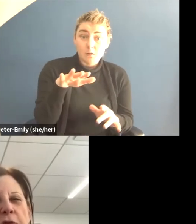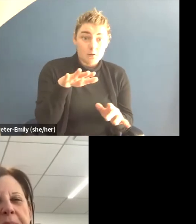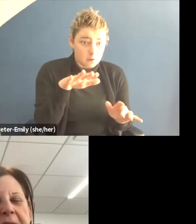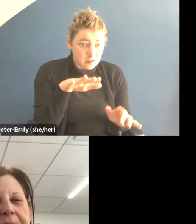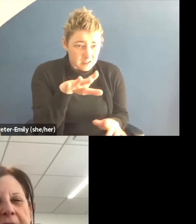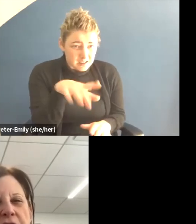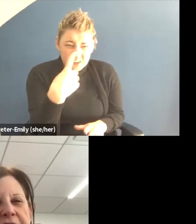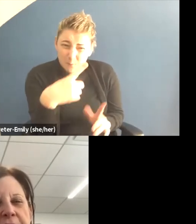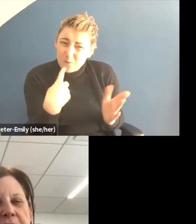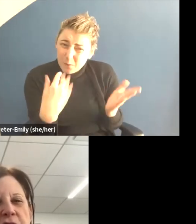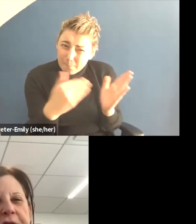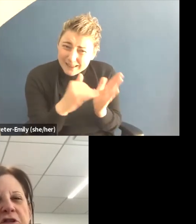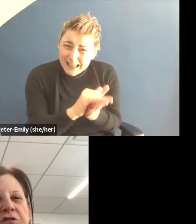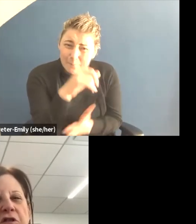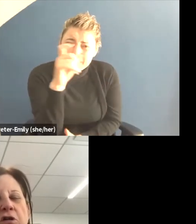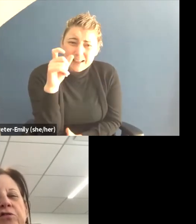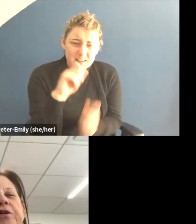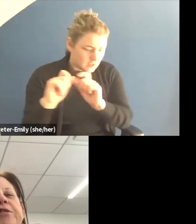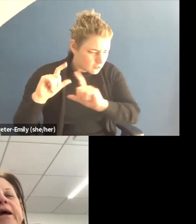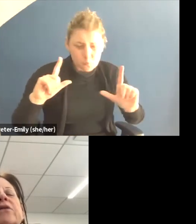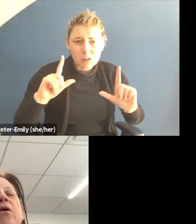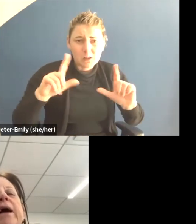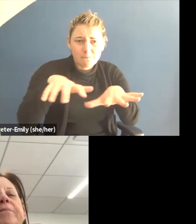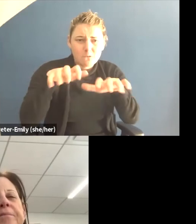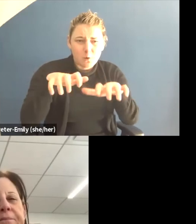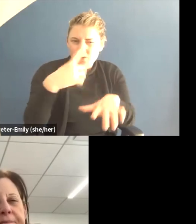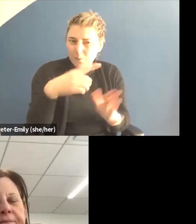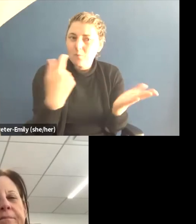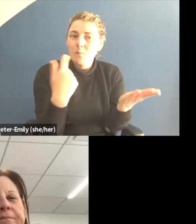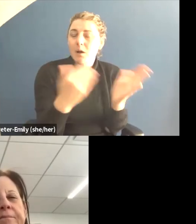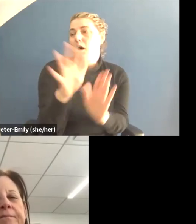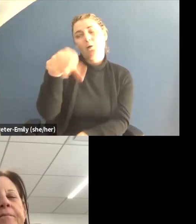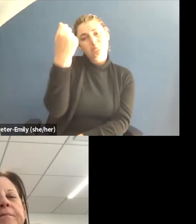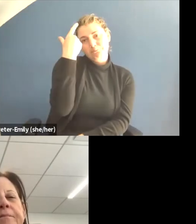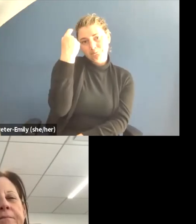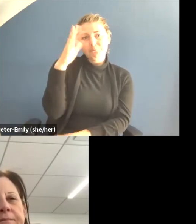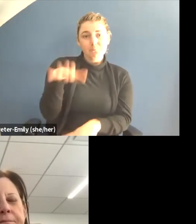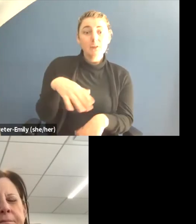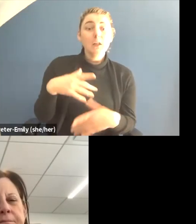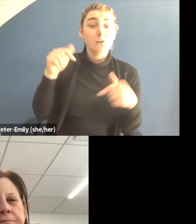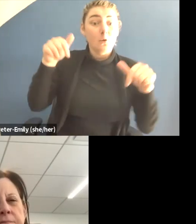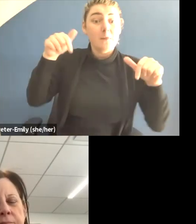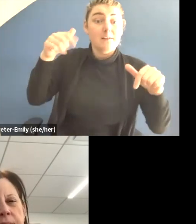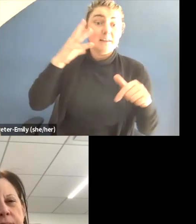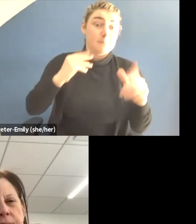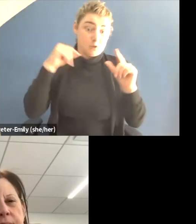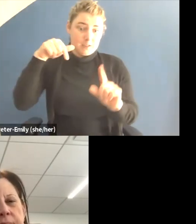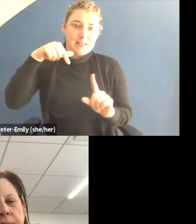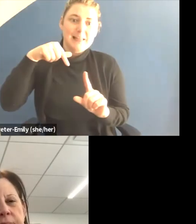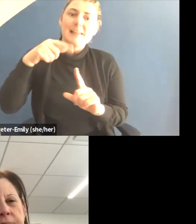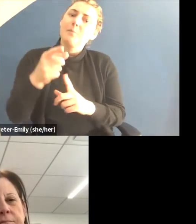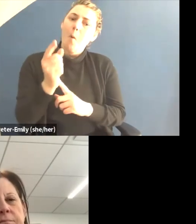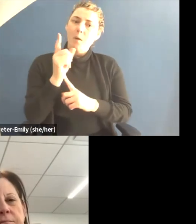Can you repeat that? Because the screen just froze for a second. Go ahead. Oh, absolutely. How has this moment of